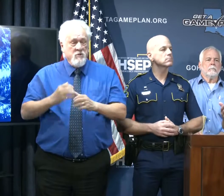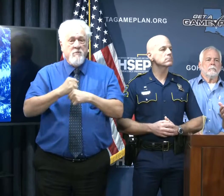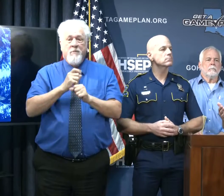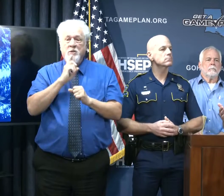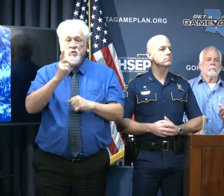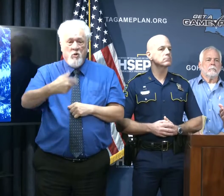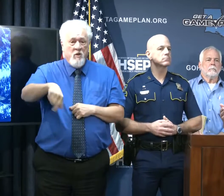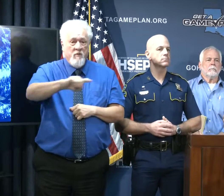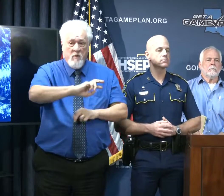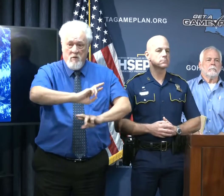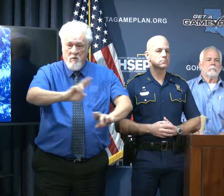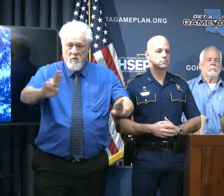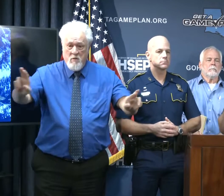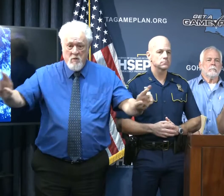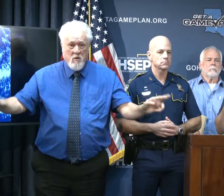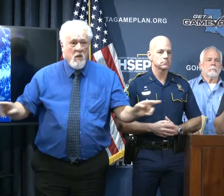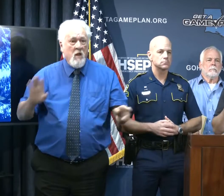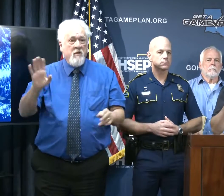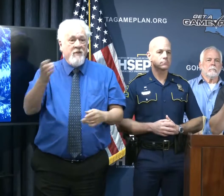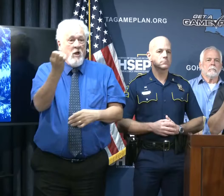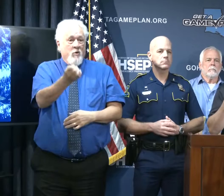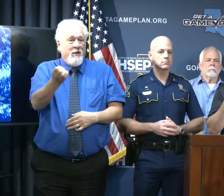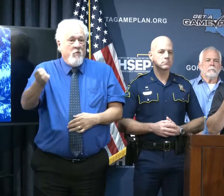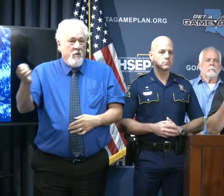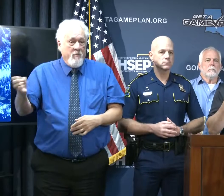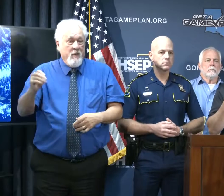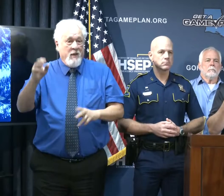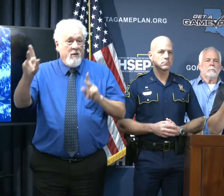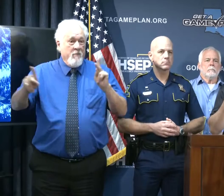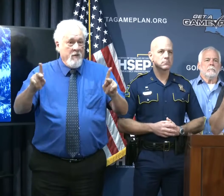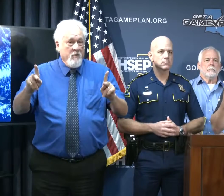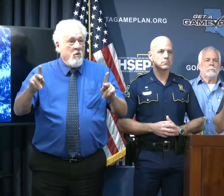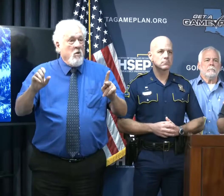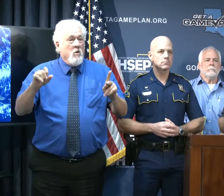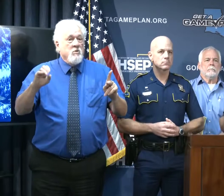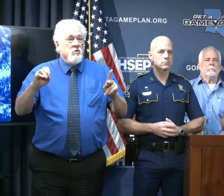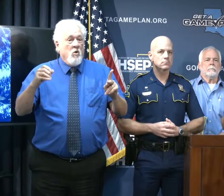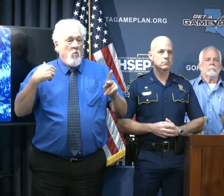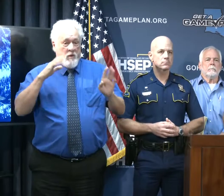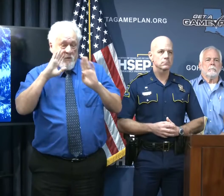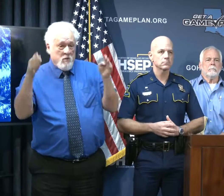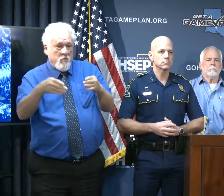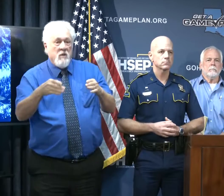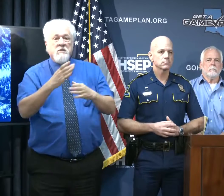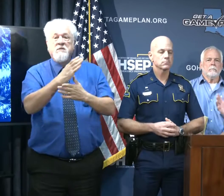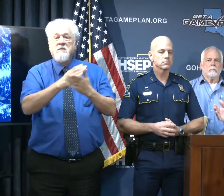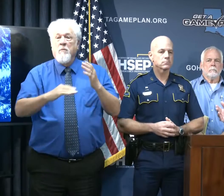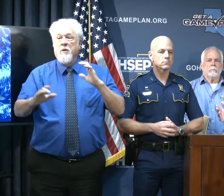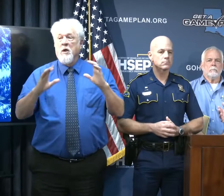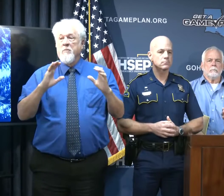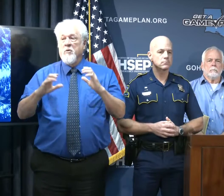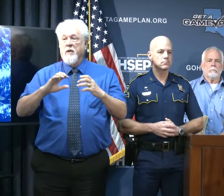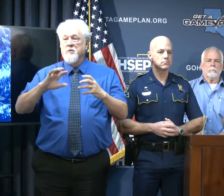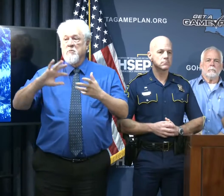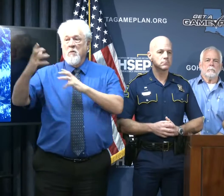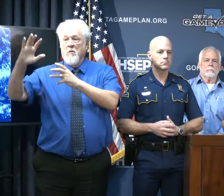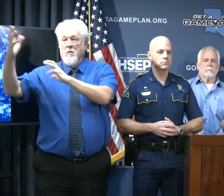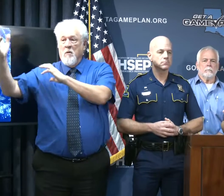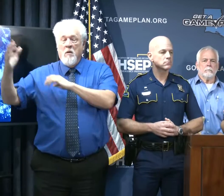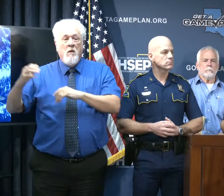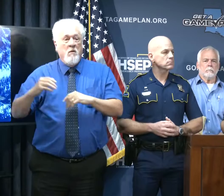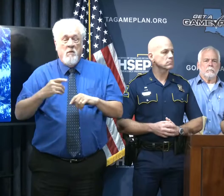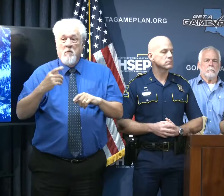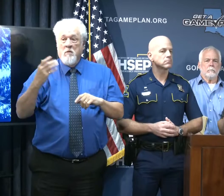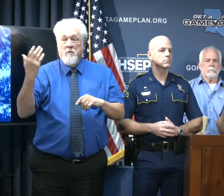are pre-positioning assets. So we try to address some of the communication disruptions of